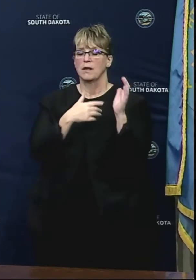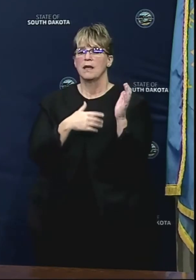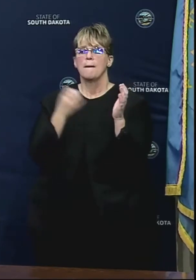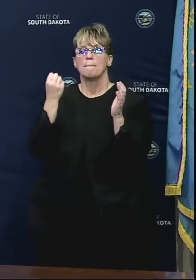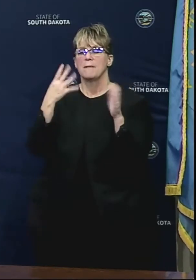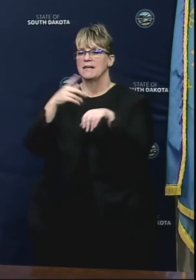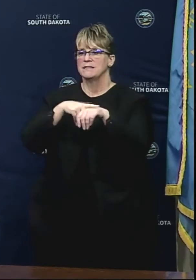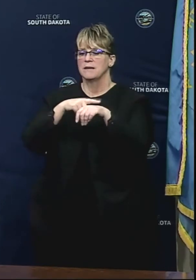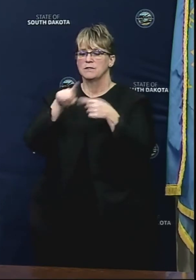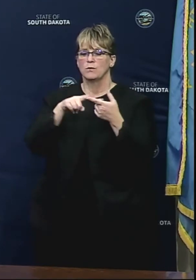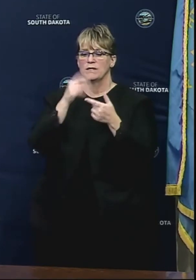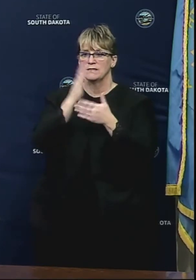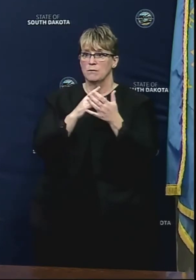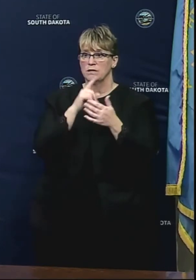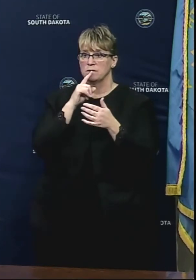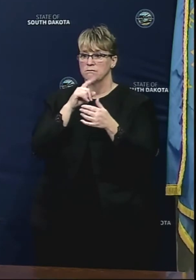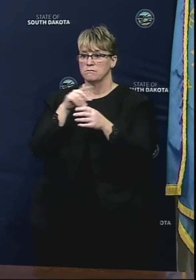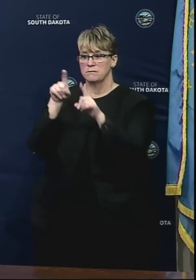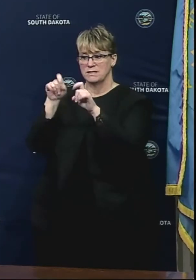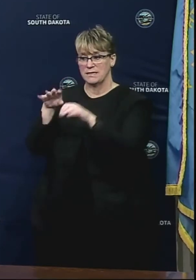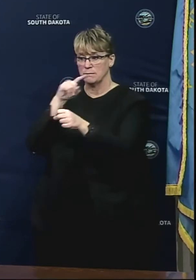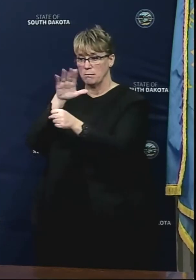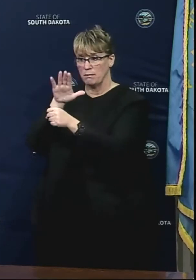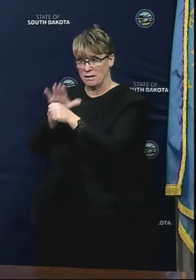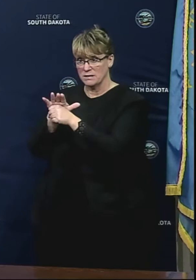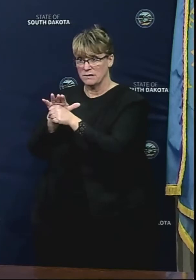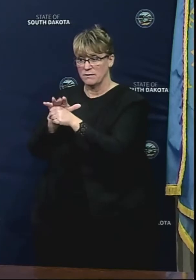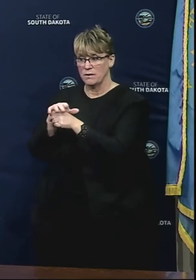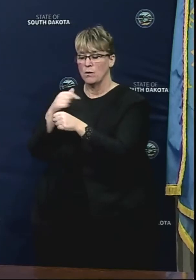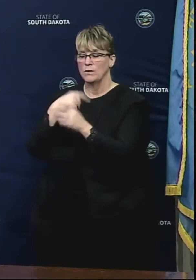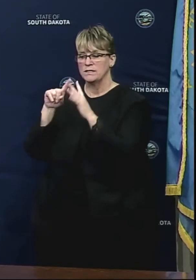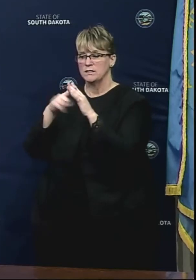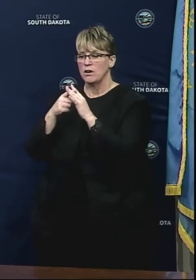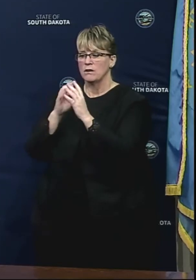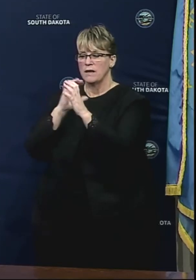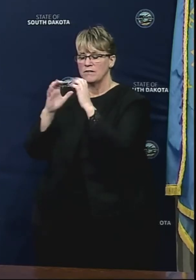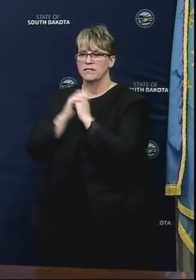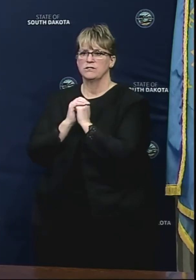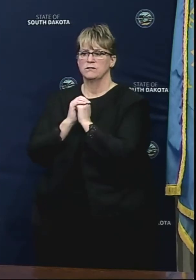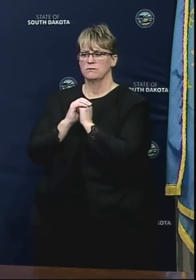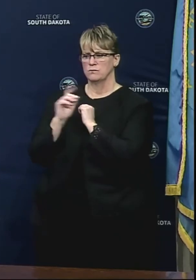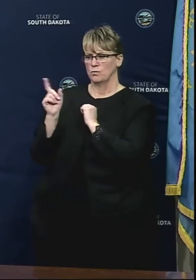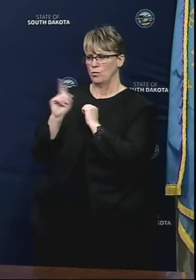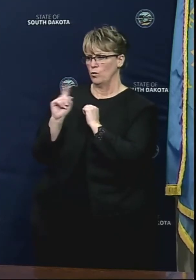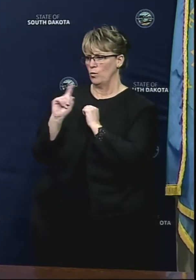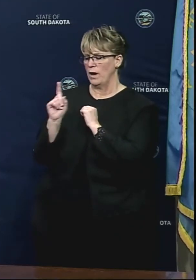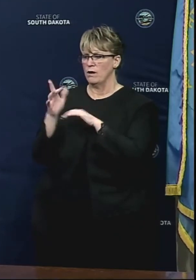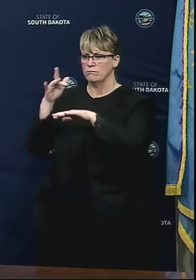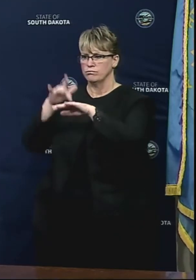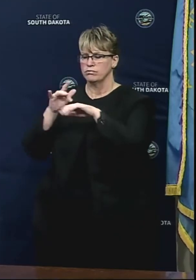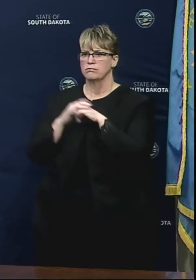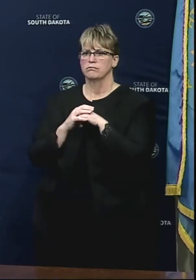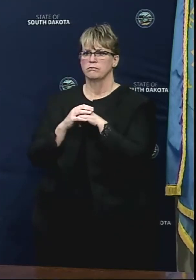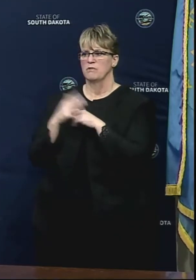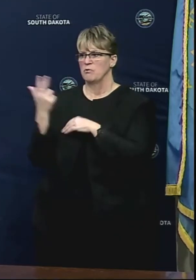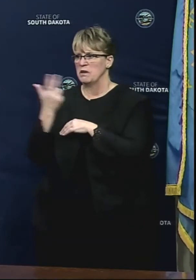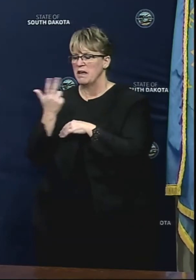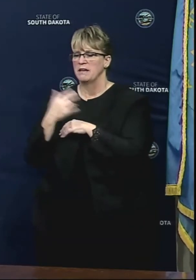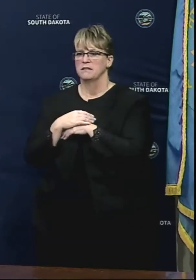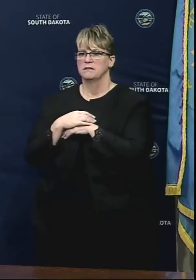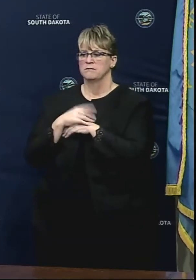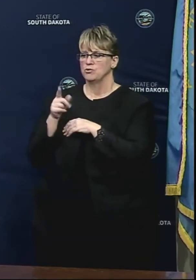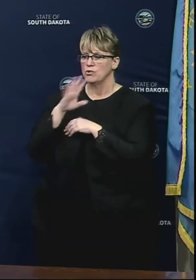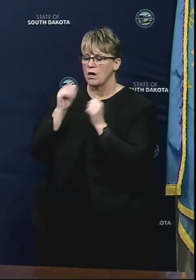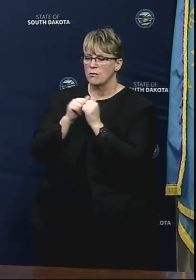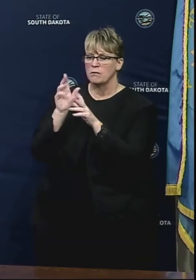many times when someone tests positive, we start having conversations with them. Well, where were you in the last 3 days? What buildings did you go into? Did you talk